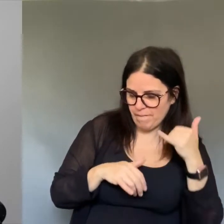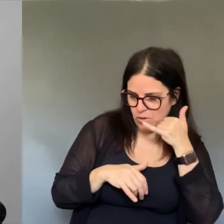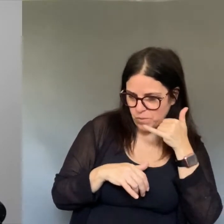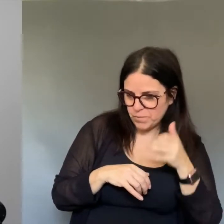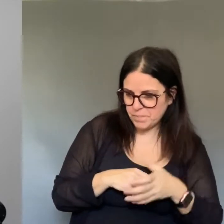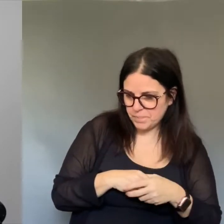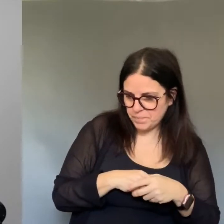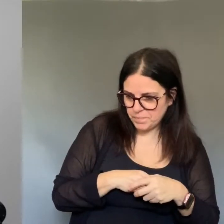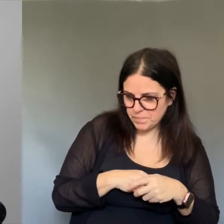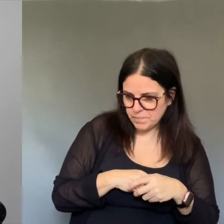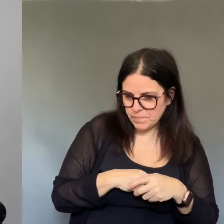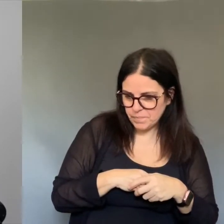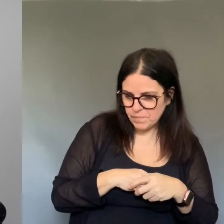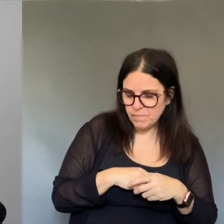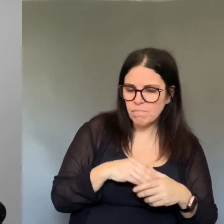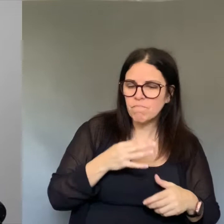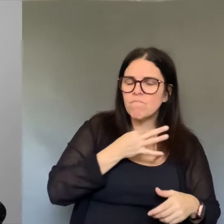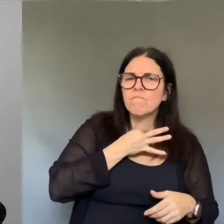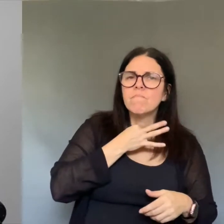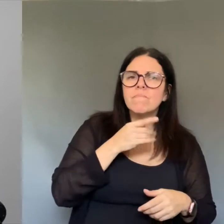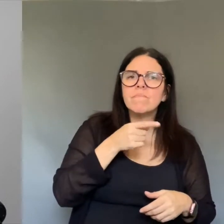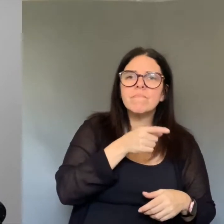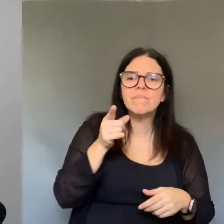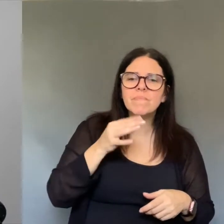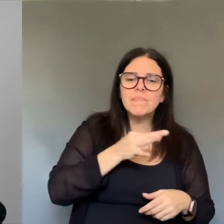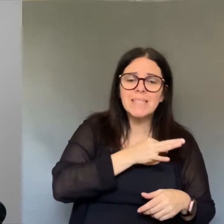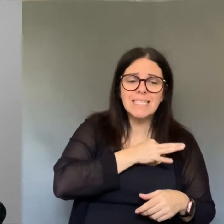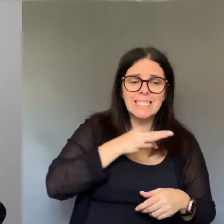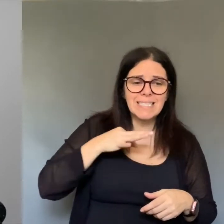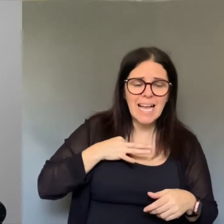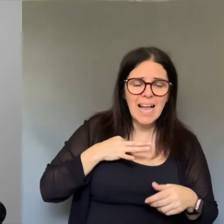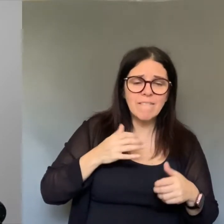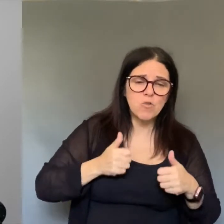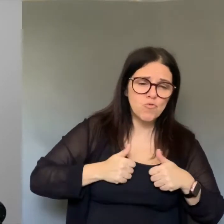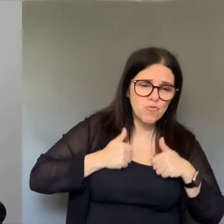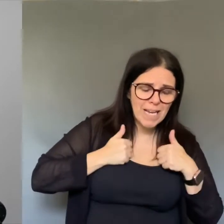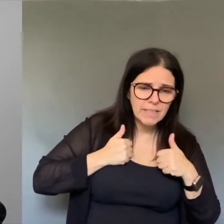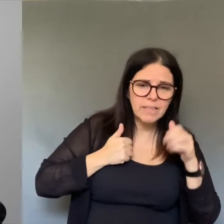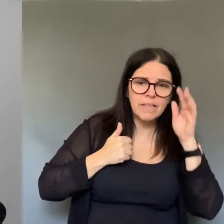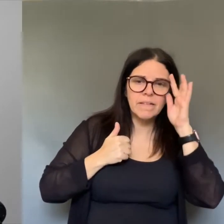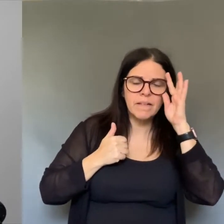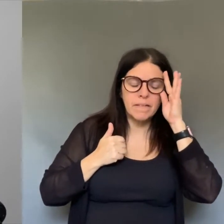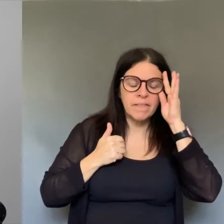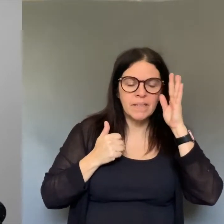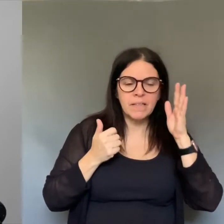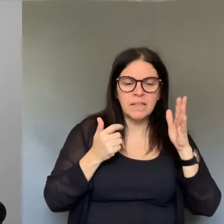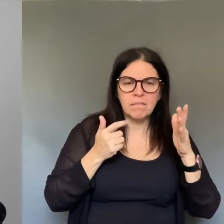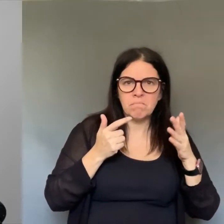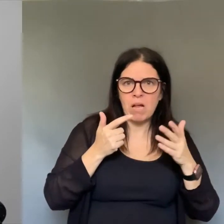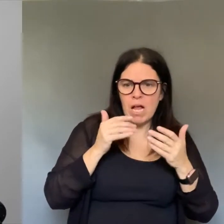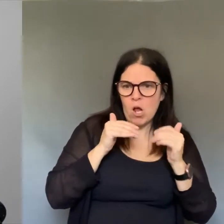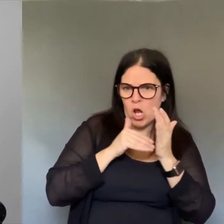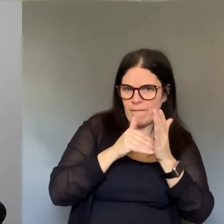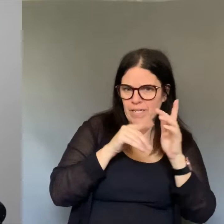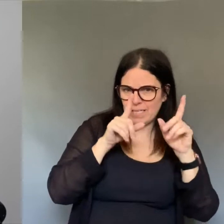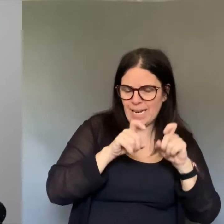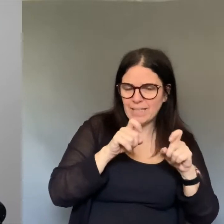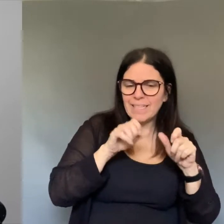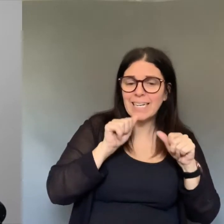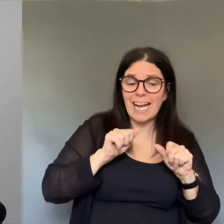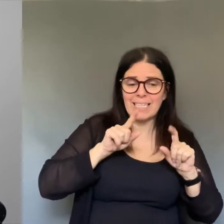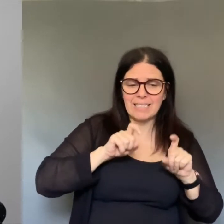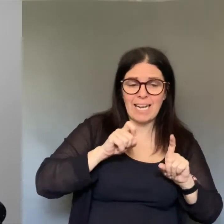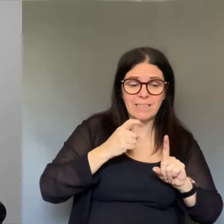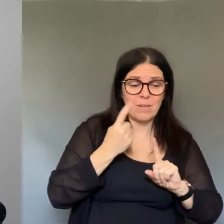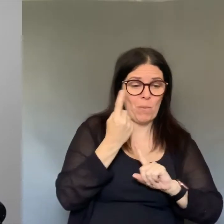Is that better? Yes. Okay. How often are residents in long-term care or staff in long-term